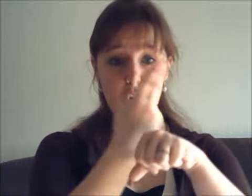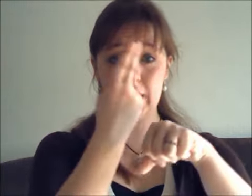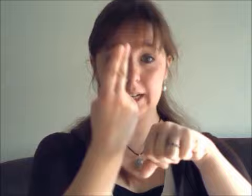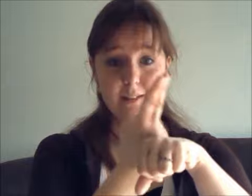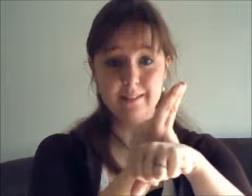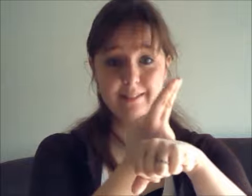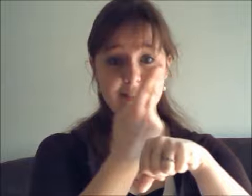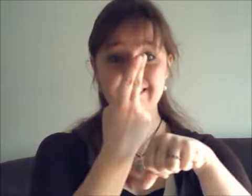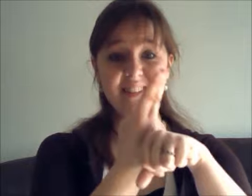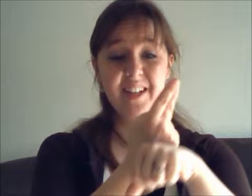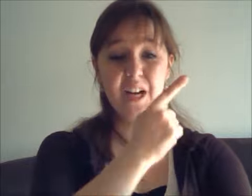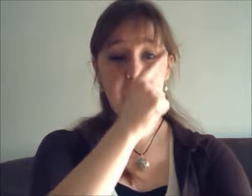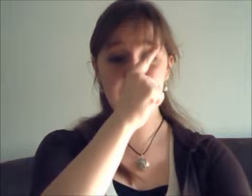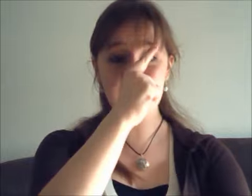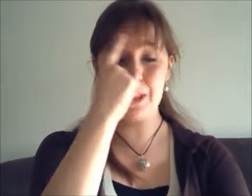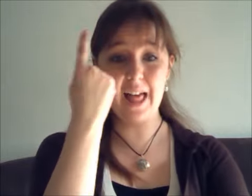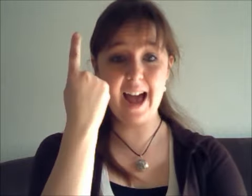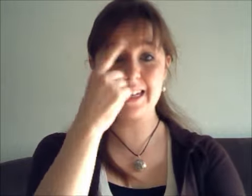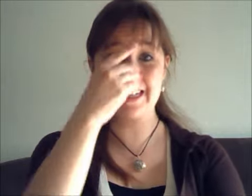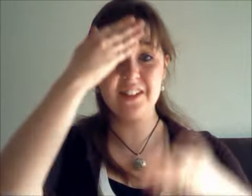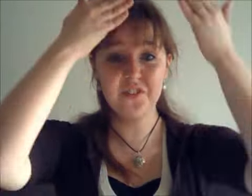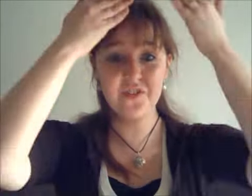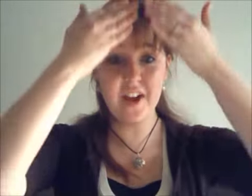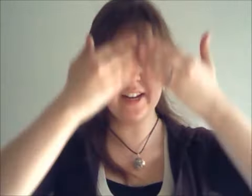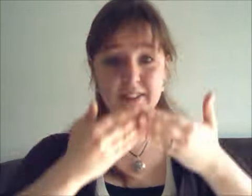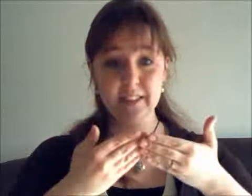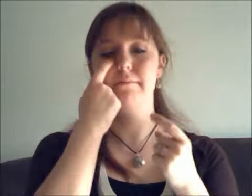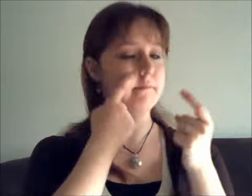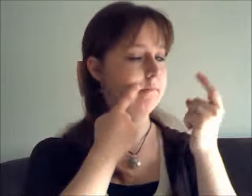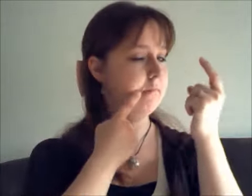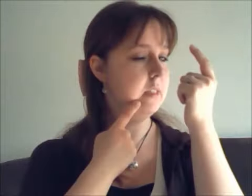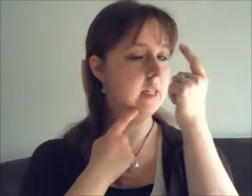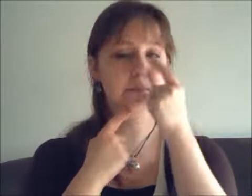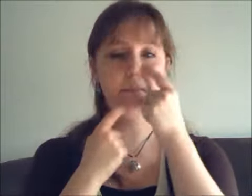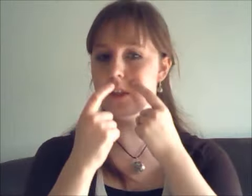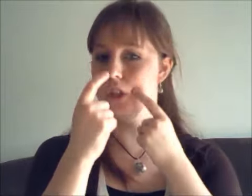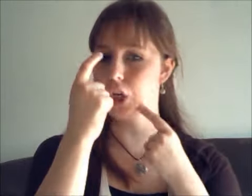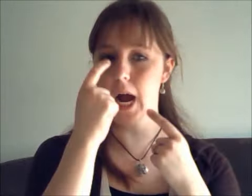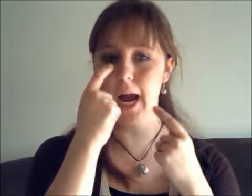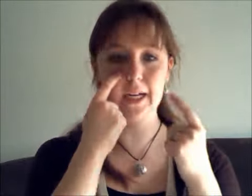wearing black veils, didn't bother to cry.